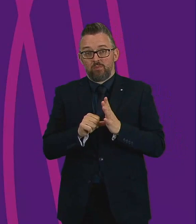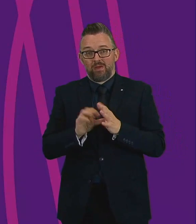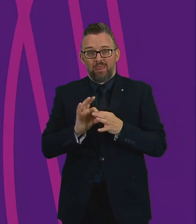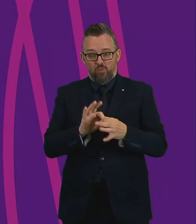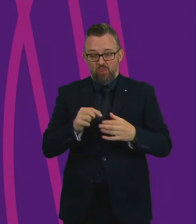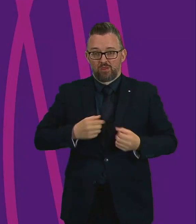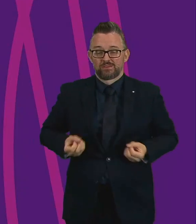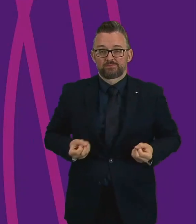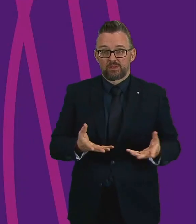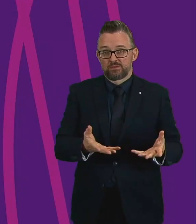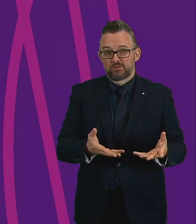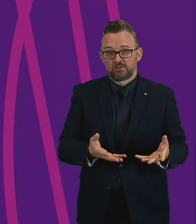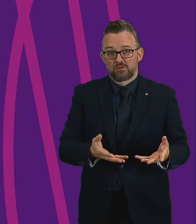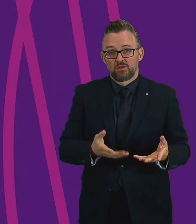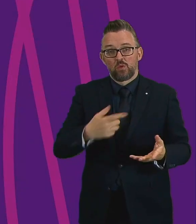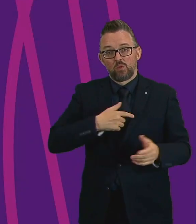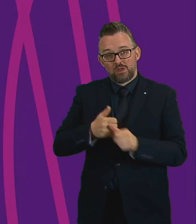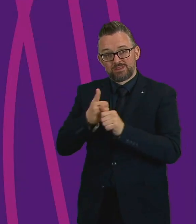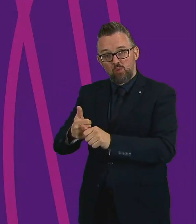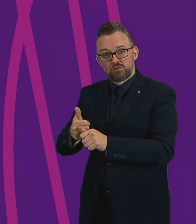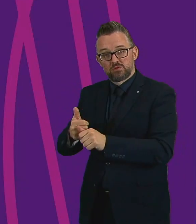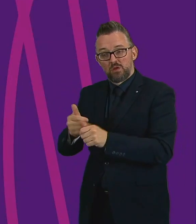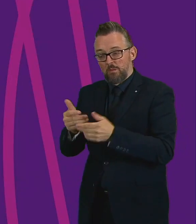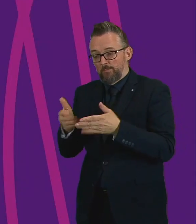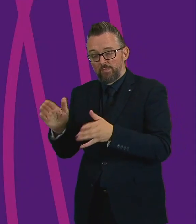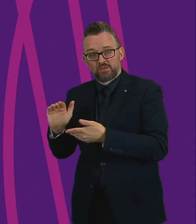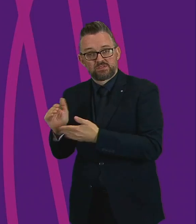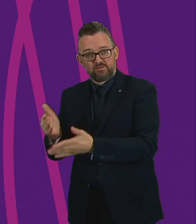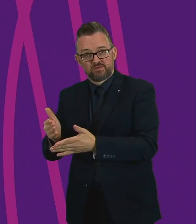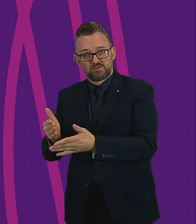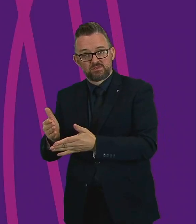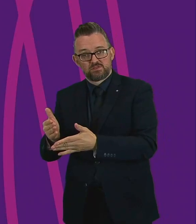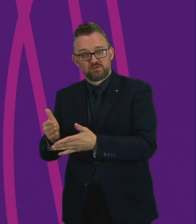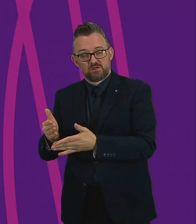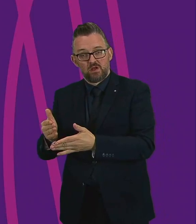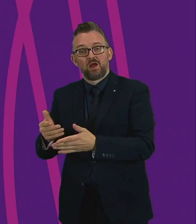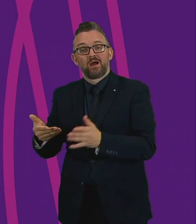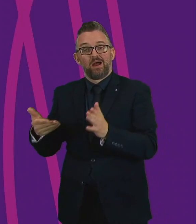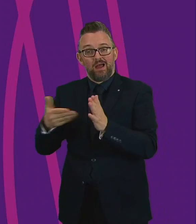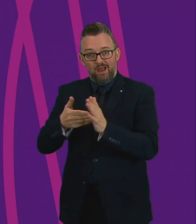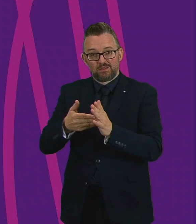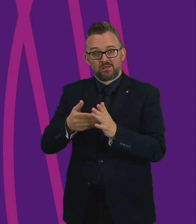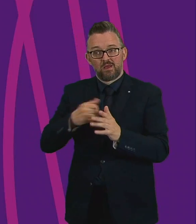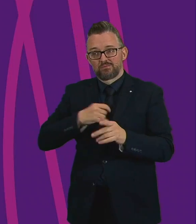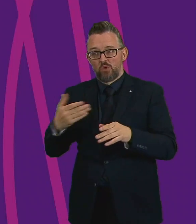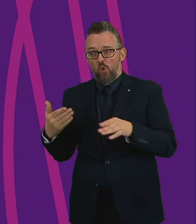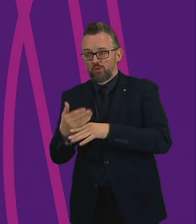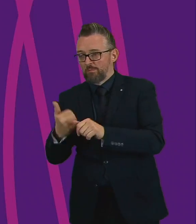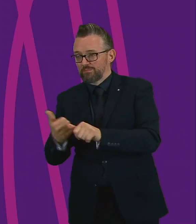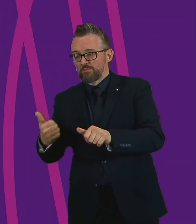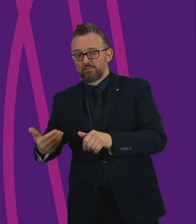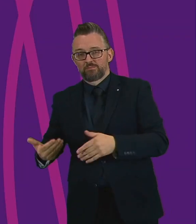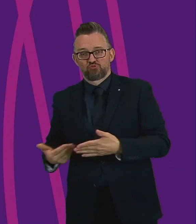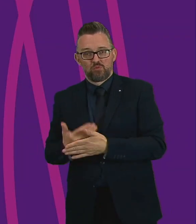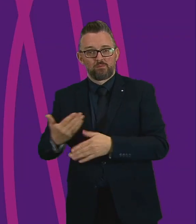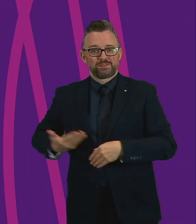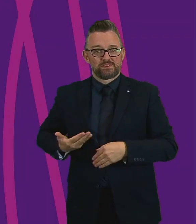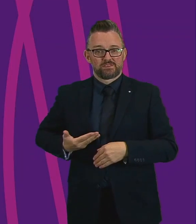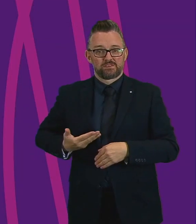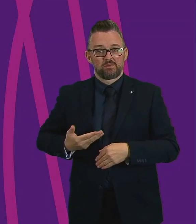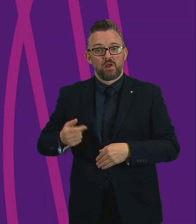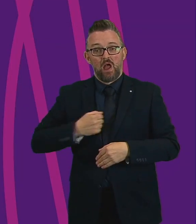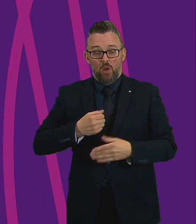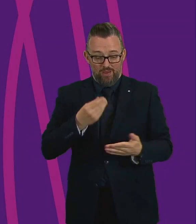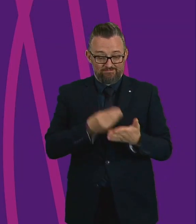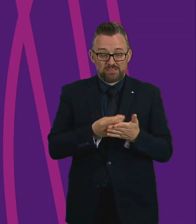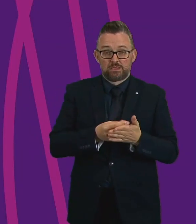expenditure, support our public services, back threaten job-rich sectors of our economy and our entrepreneurs, but also to strengthen our fiscal position